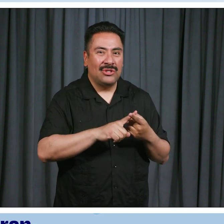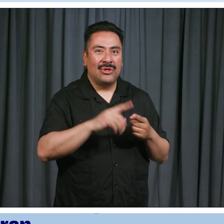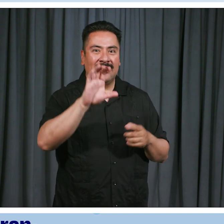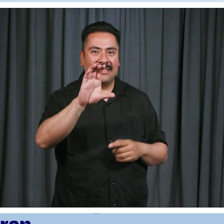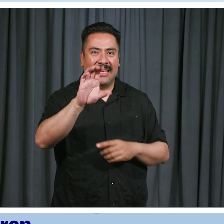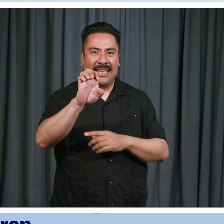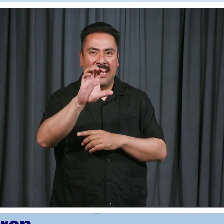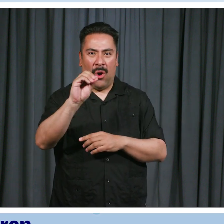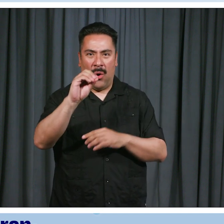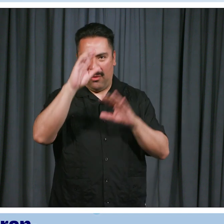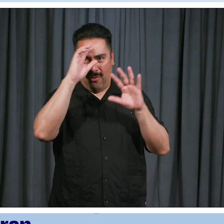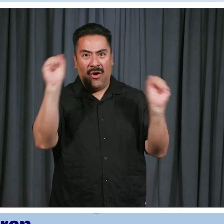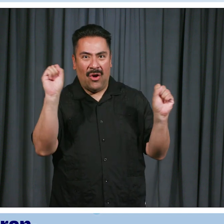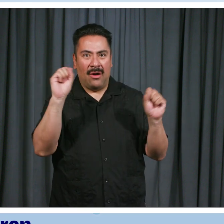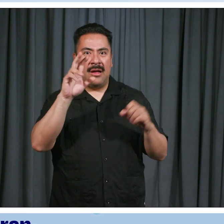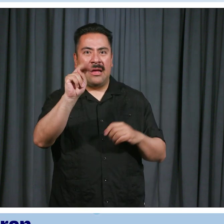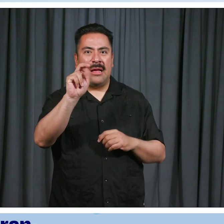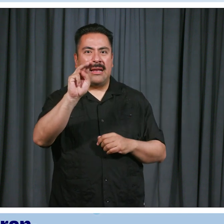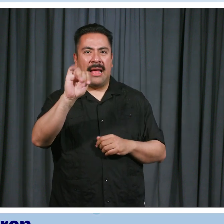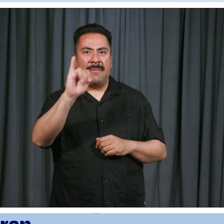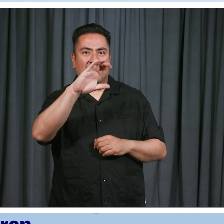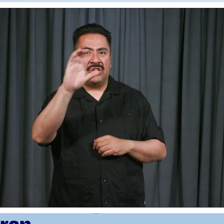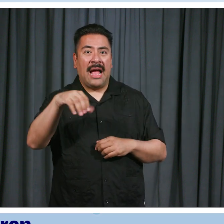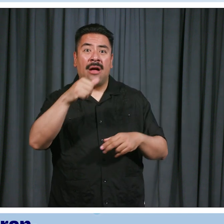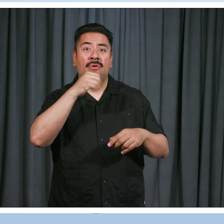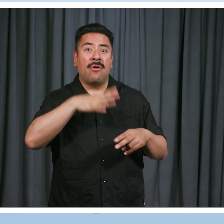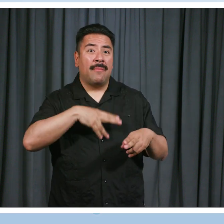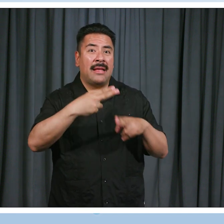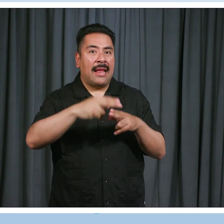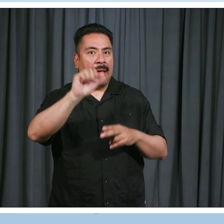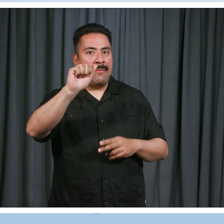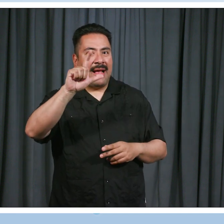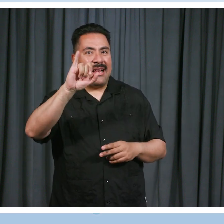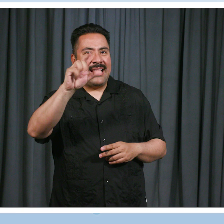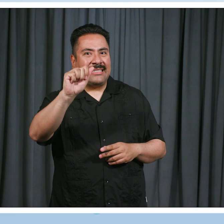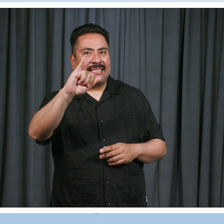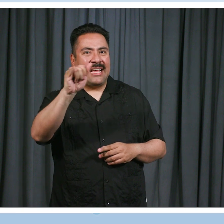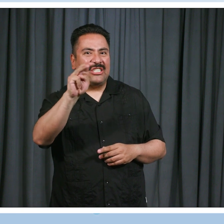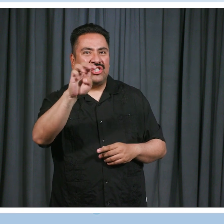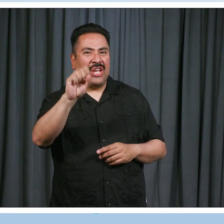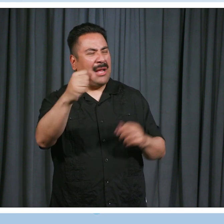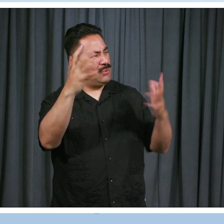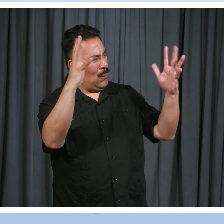the CEO of NAMI Chicago, Alexa James.